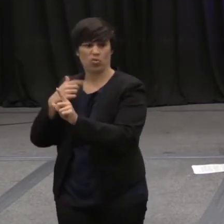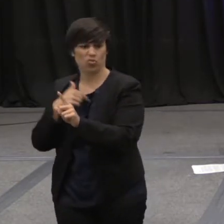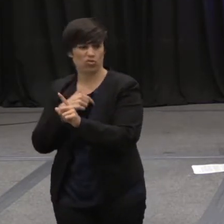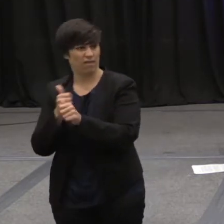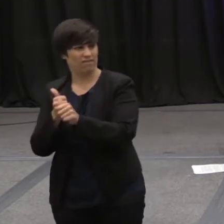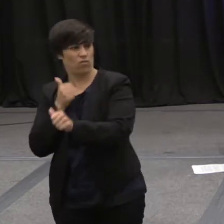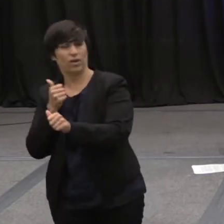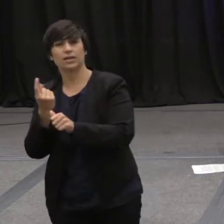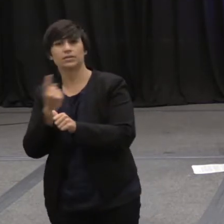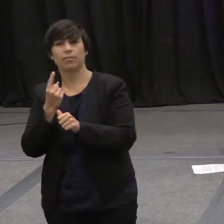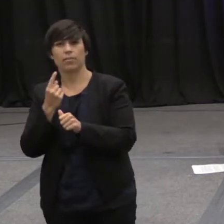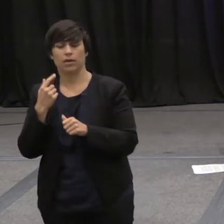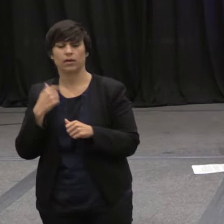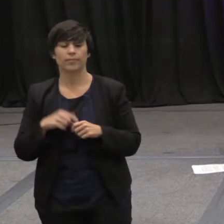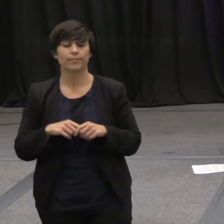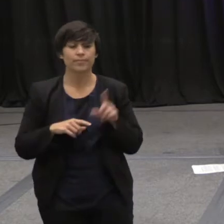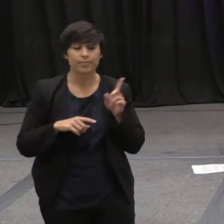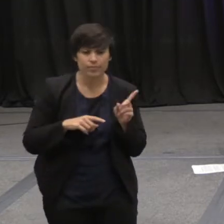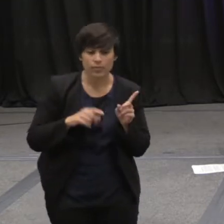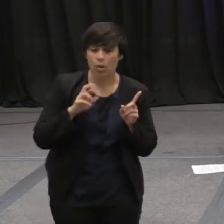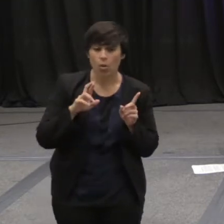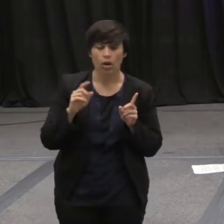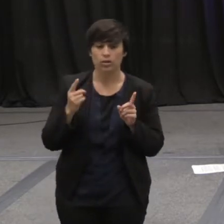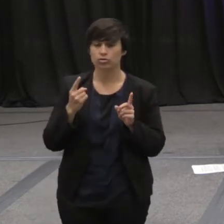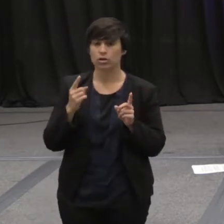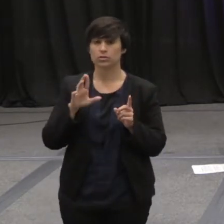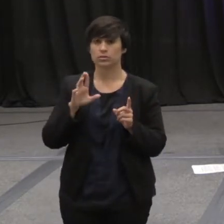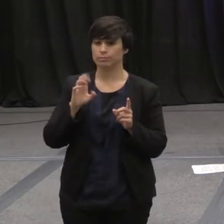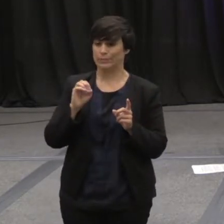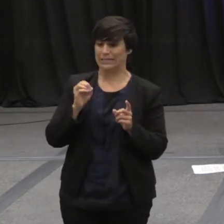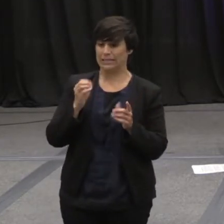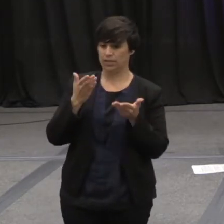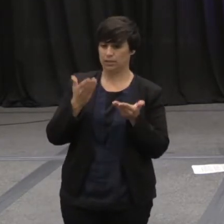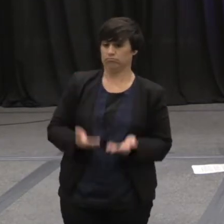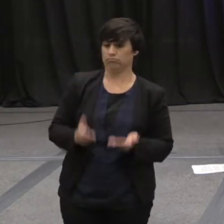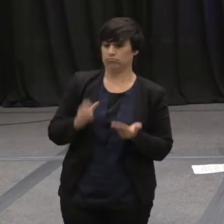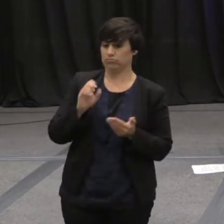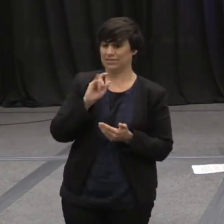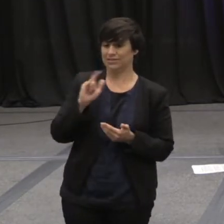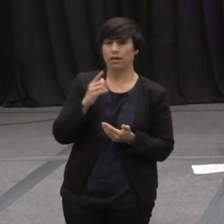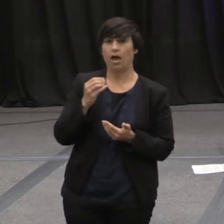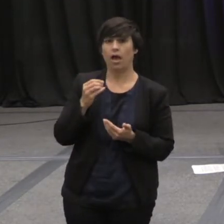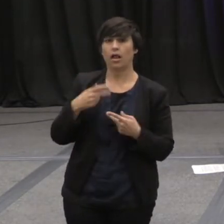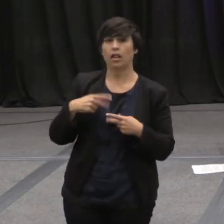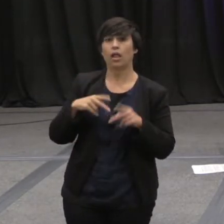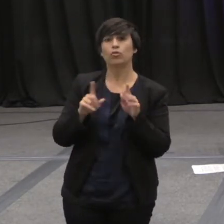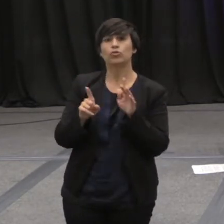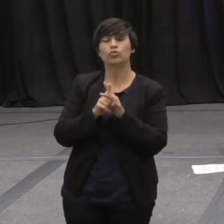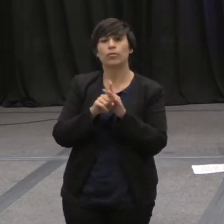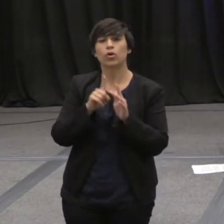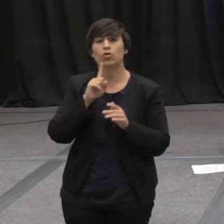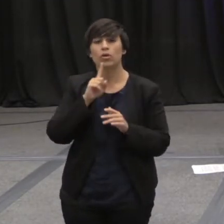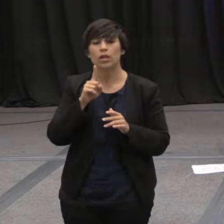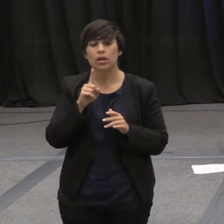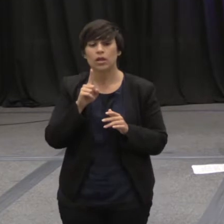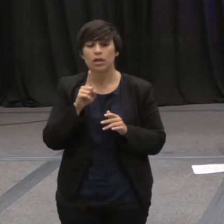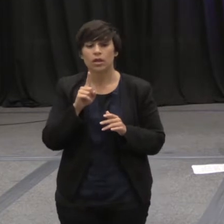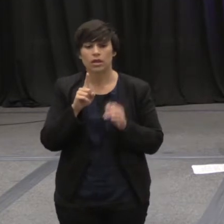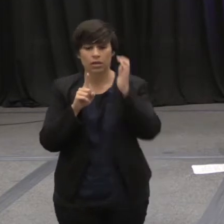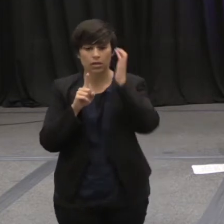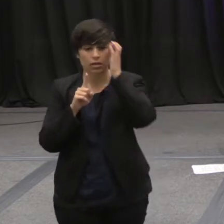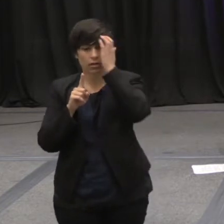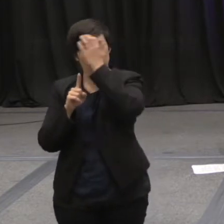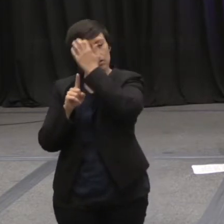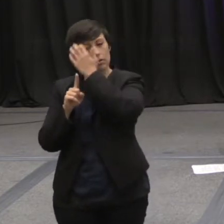for ourselves. So, or be still and let it show up. Right? Because the smallest unit of sexuality is a human, is an